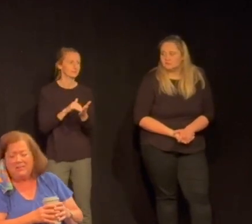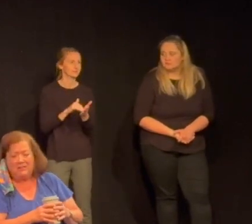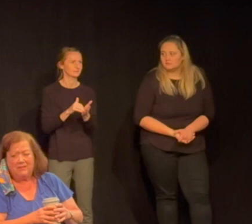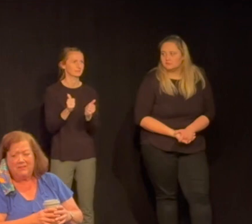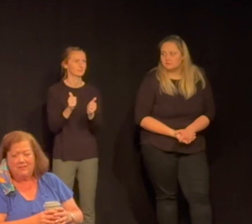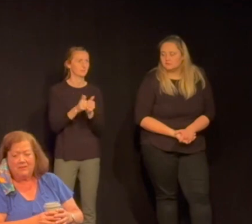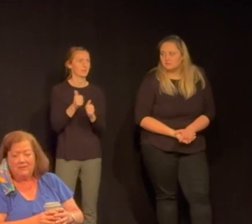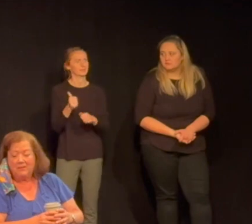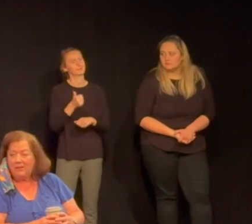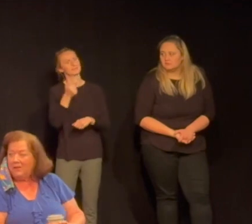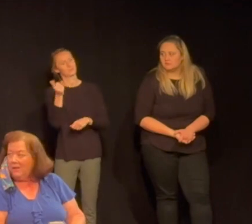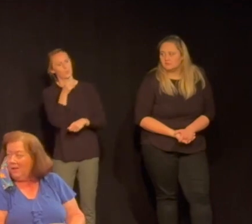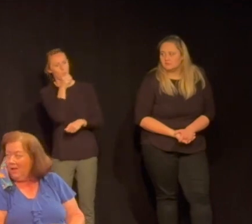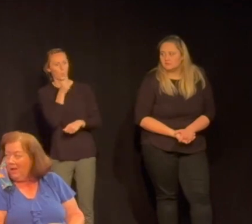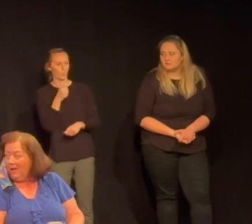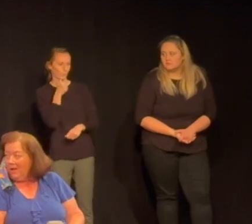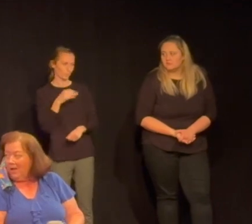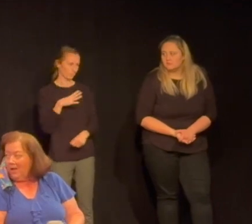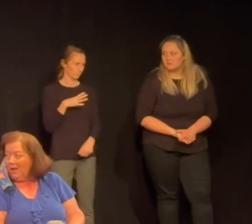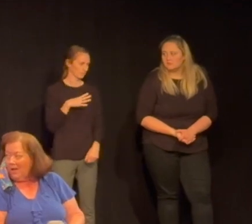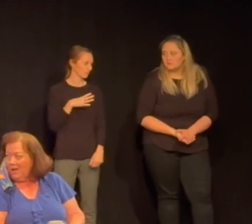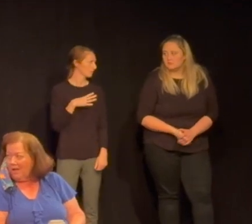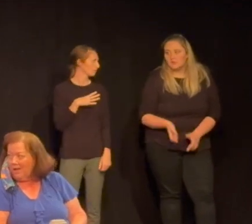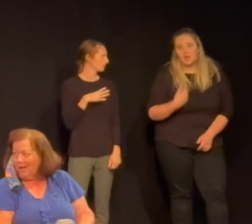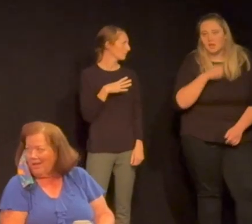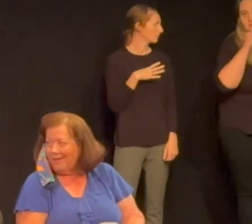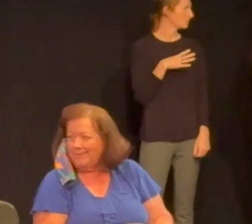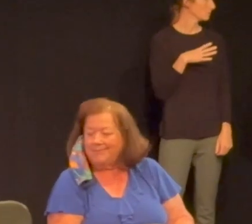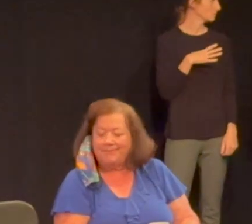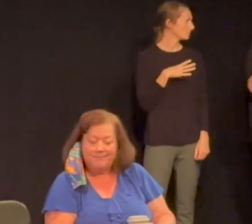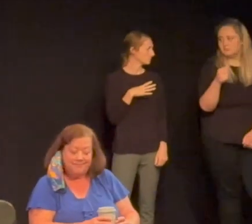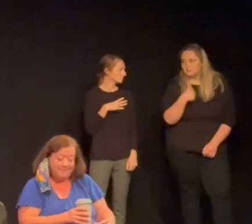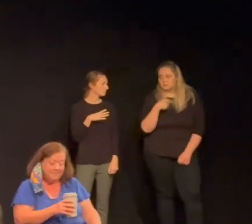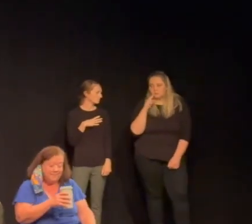lady. I won't. I promise.